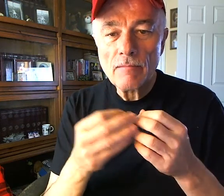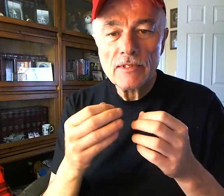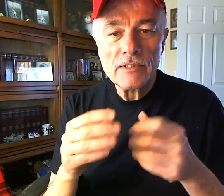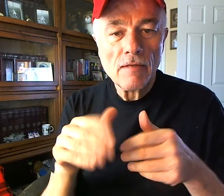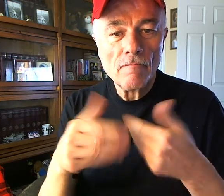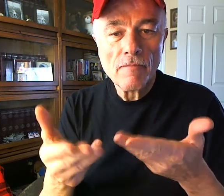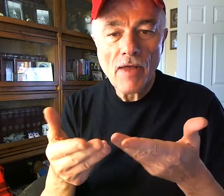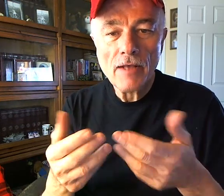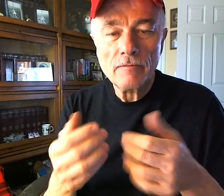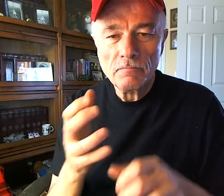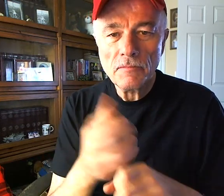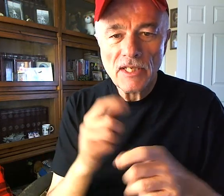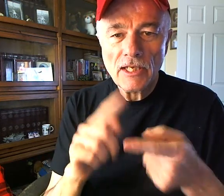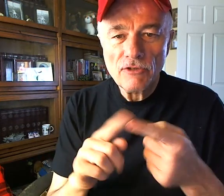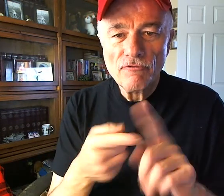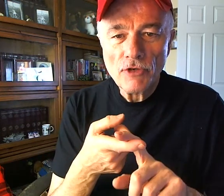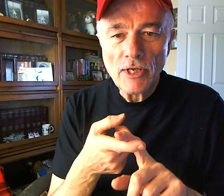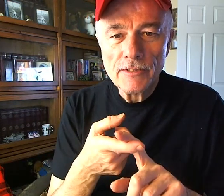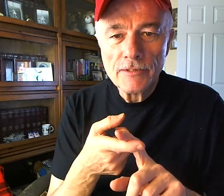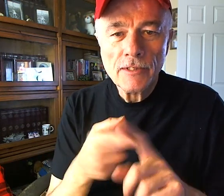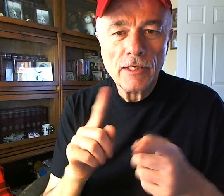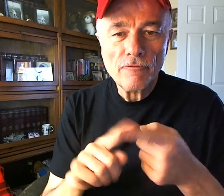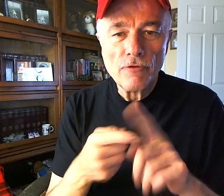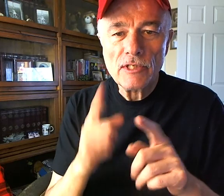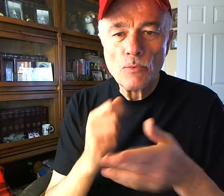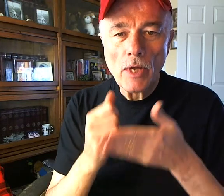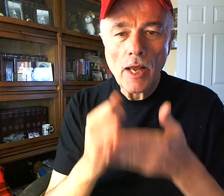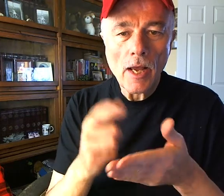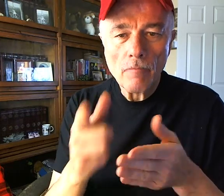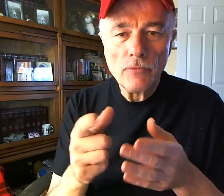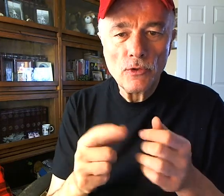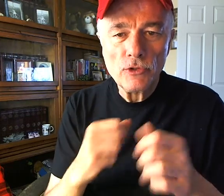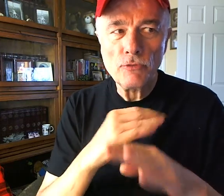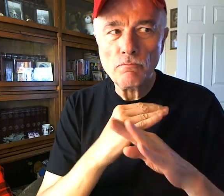at extraordinary savings, presenting five signature lifestyles: romance,